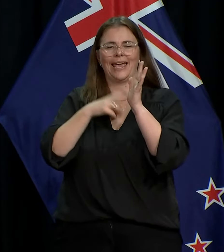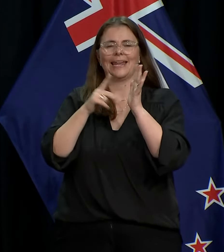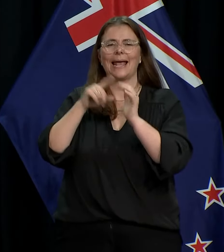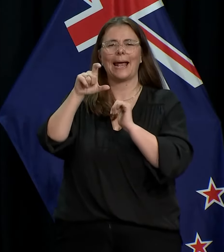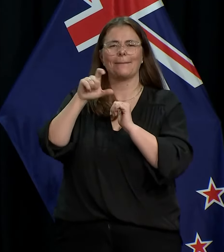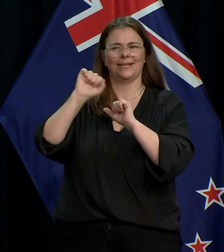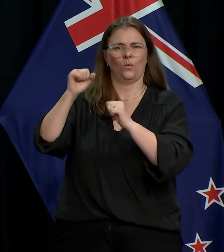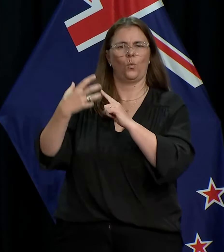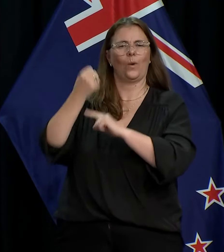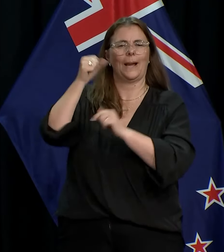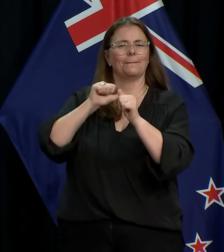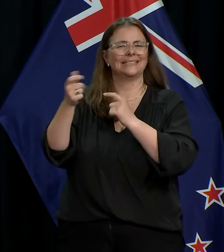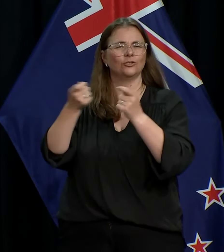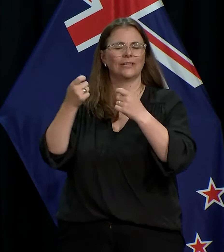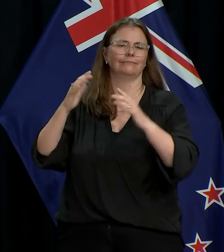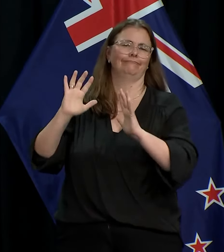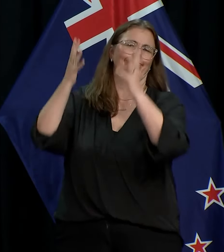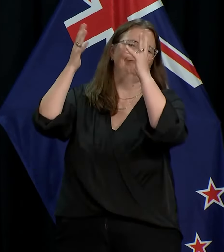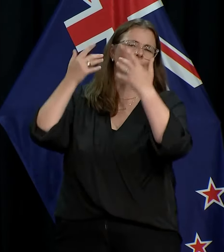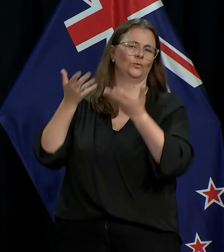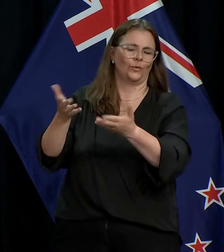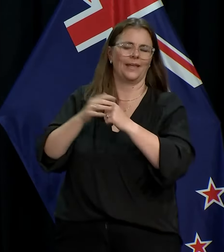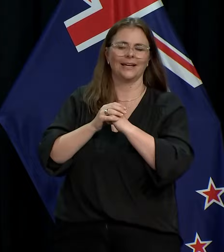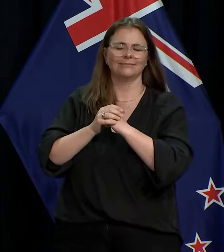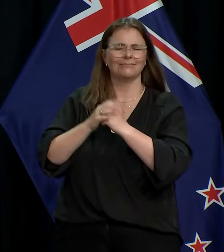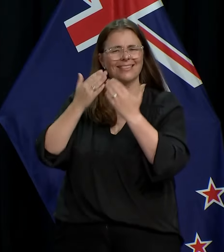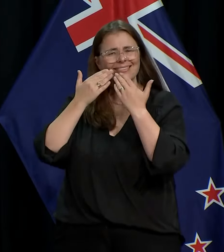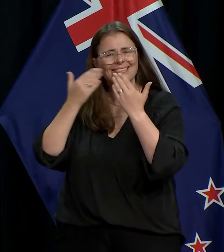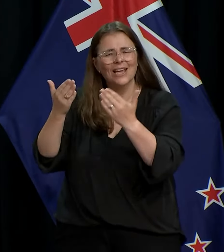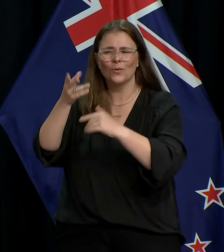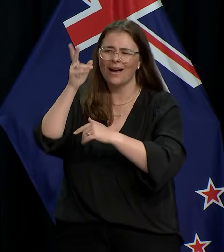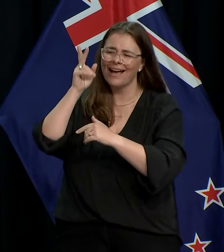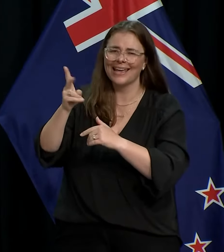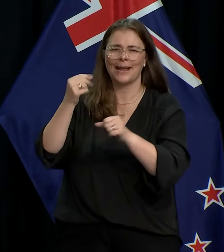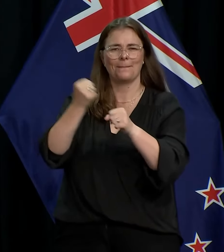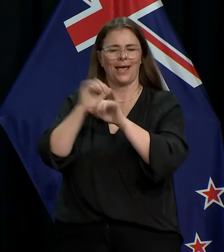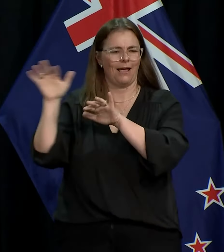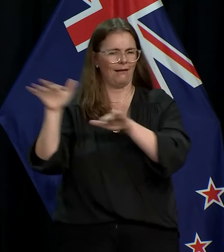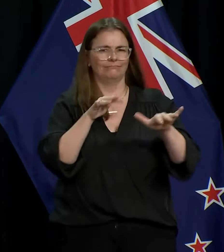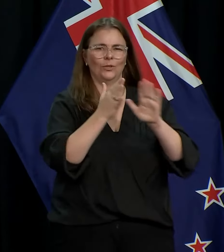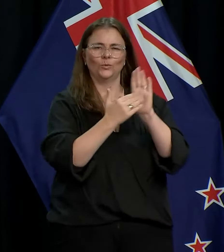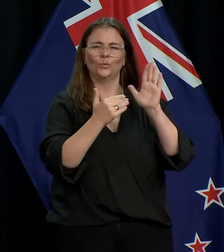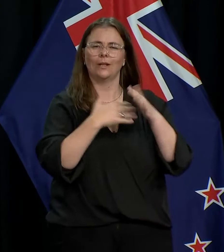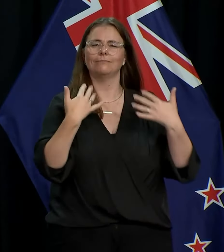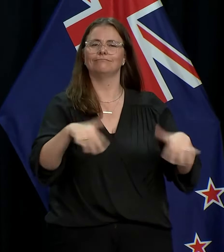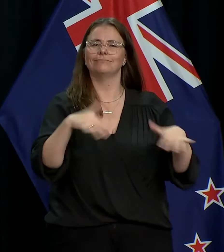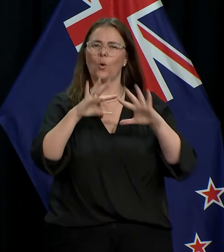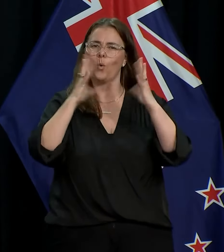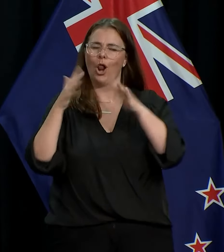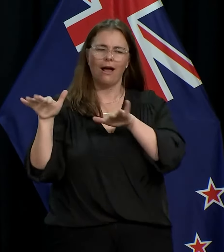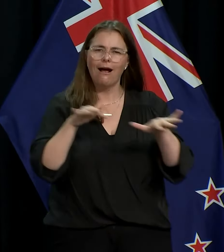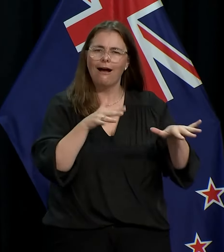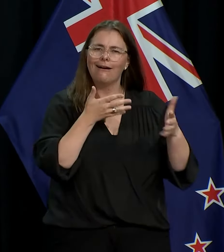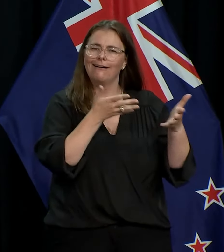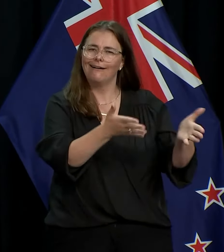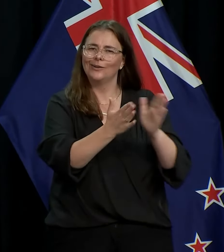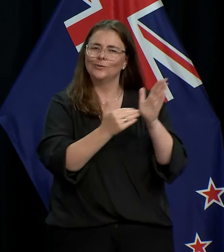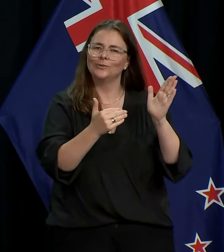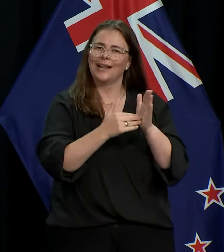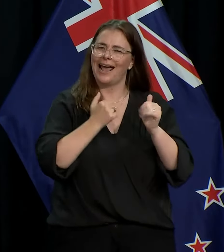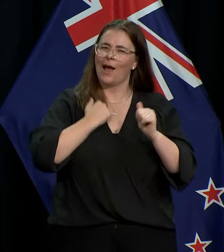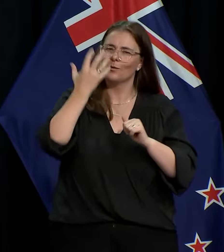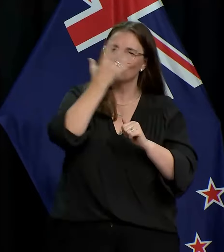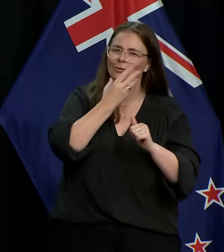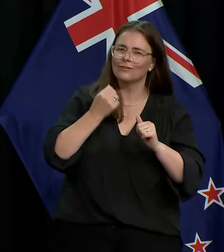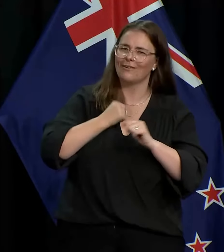her win and thank her for once again putting New Zealand on the world stage, displaying just how